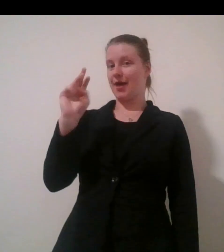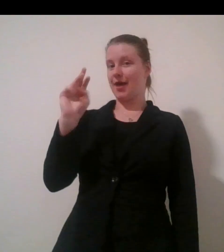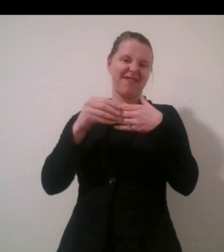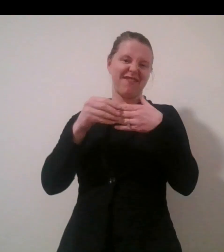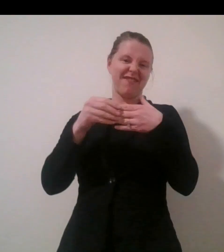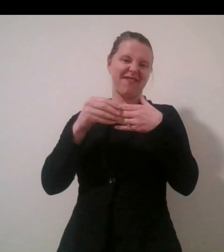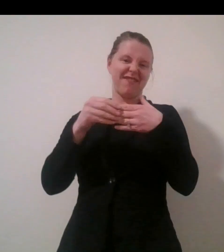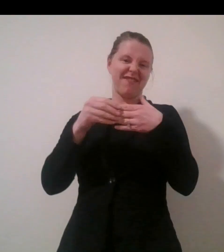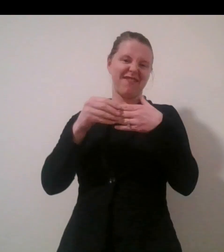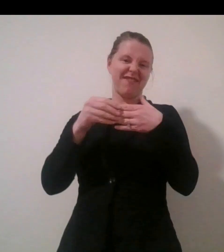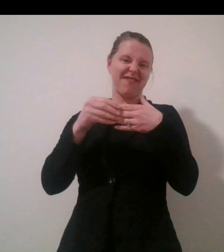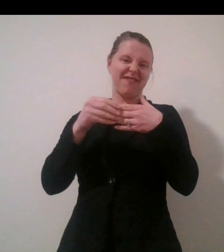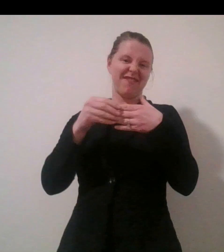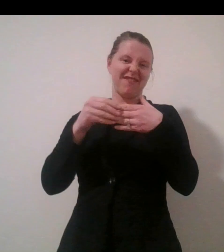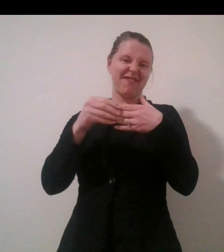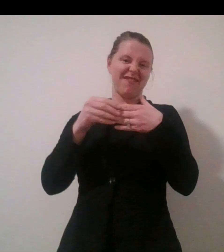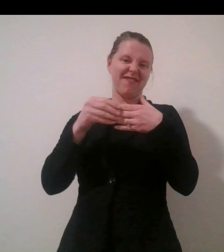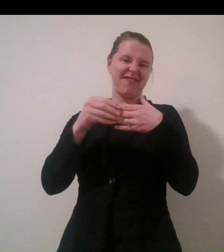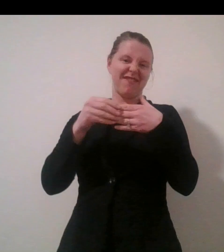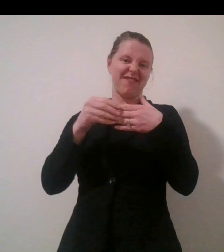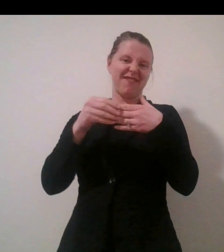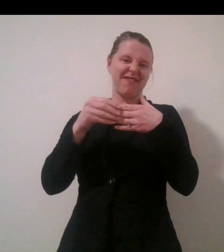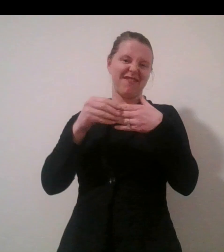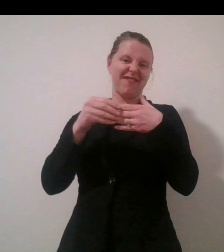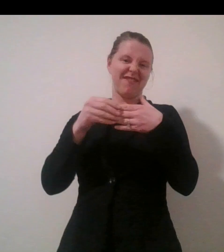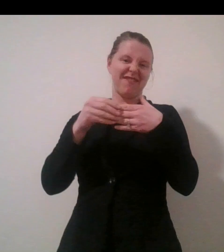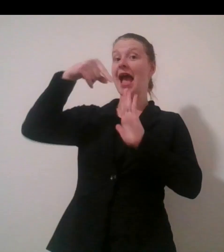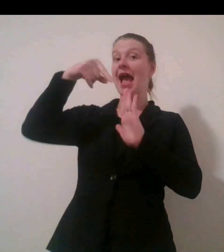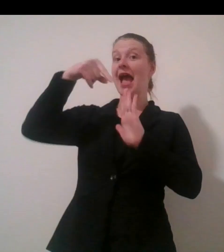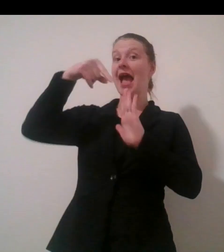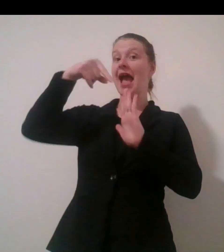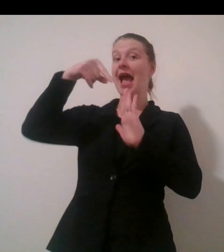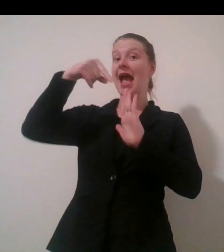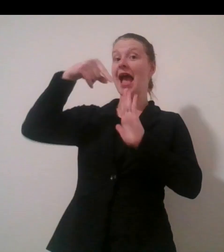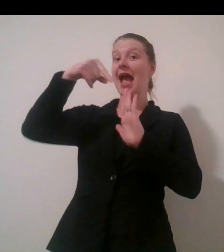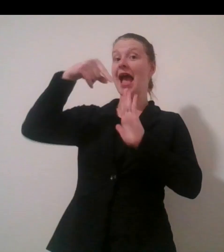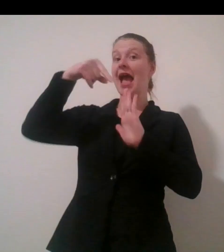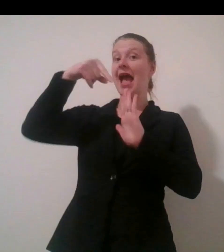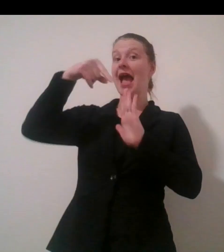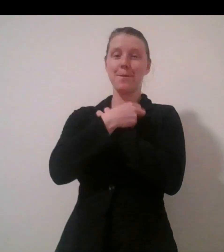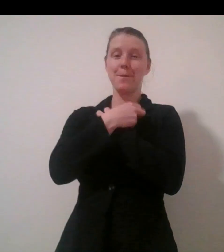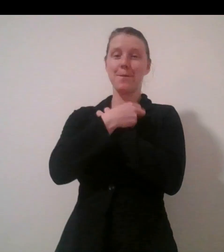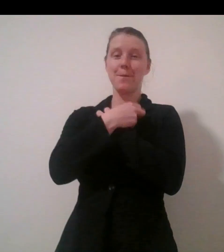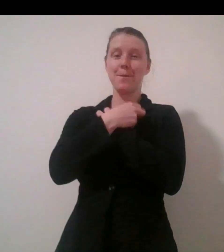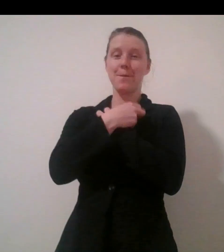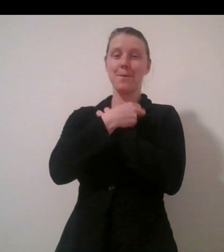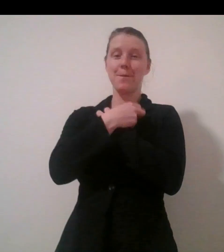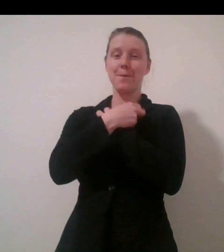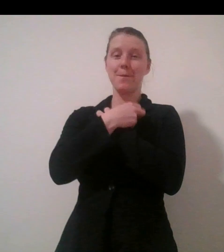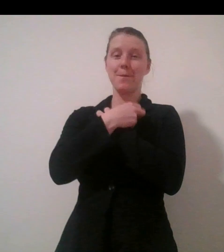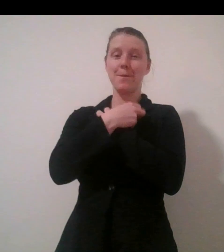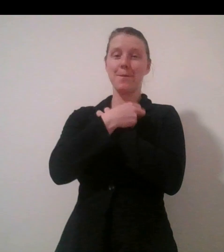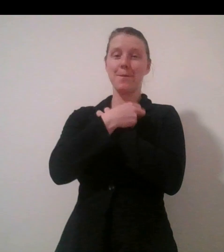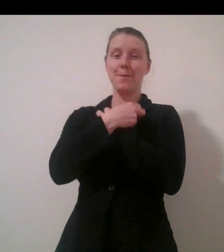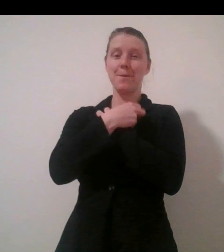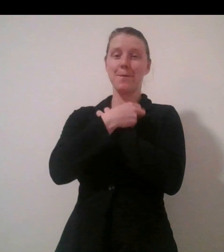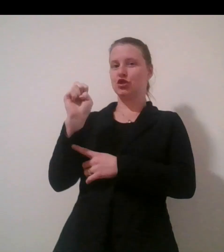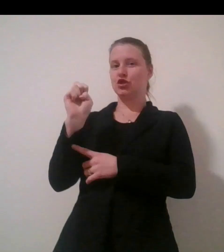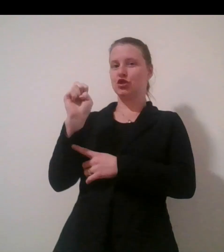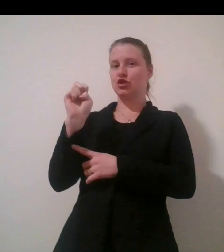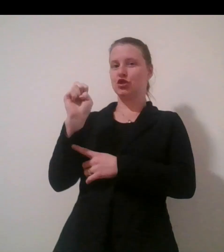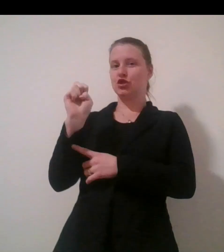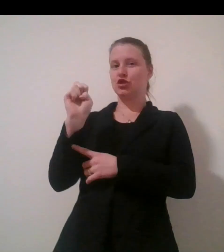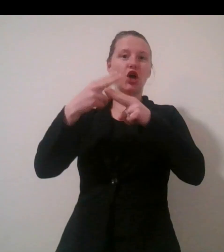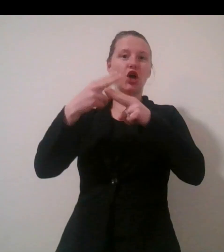Located deep inside the bones is another type of tissue that is known as marrow,